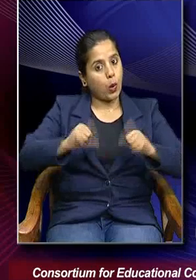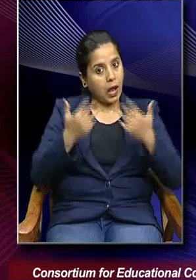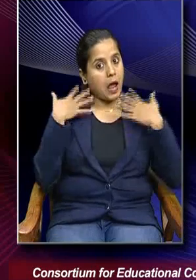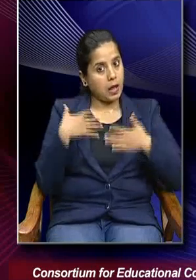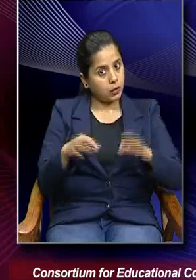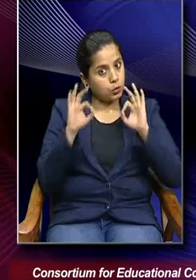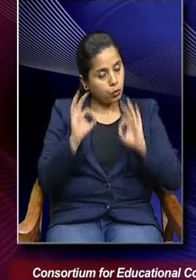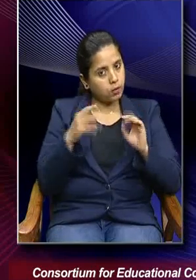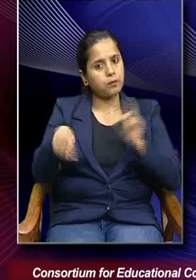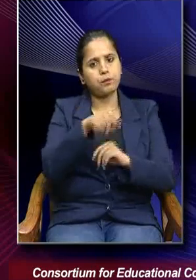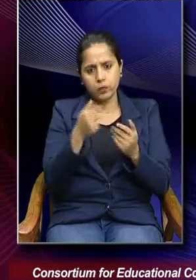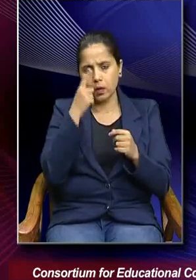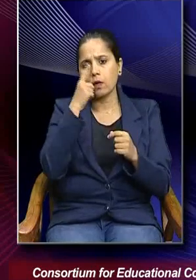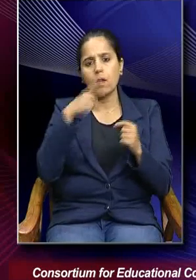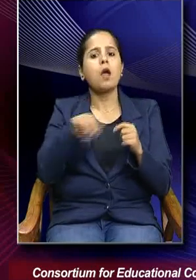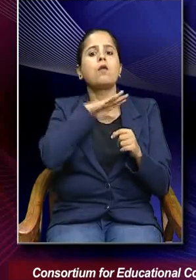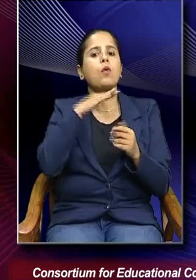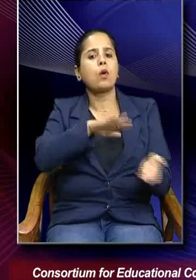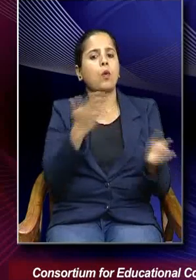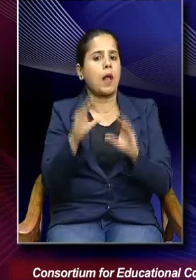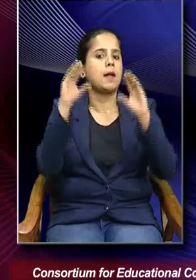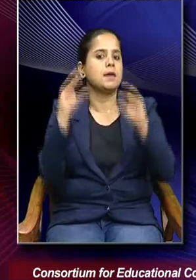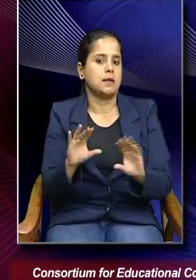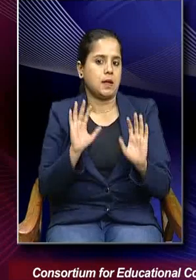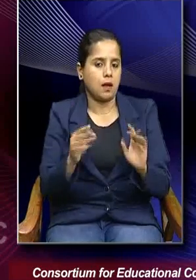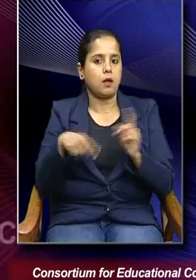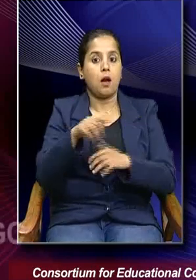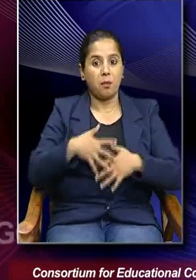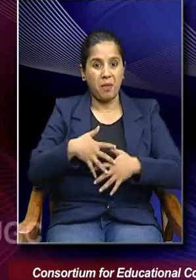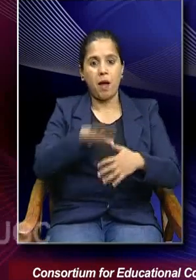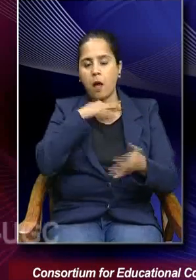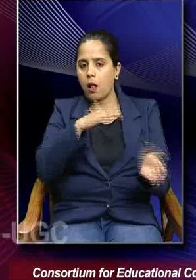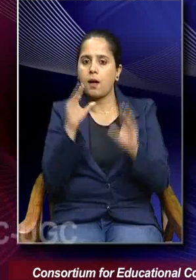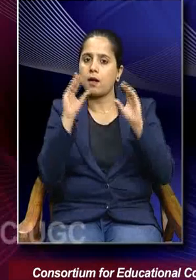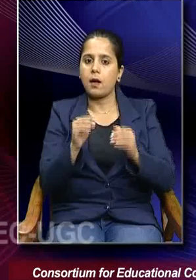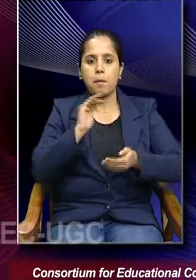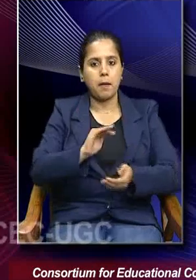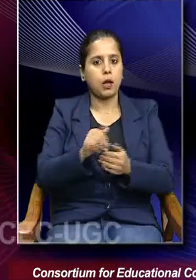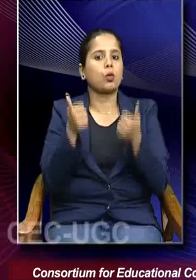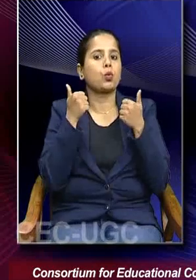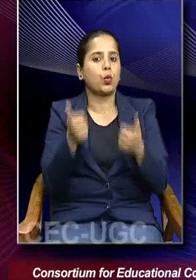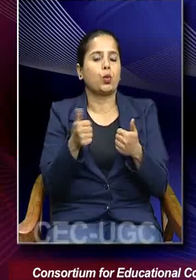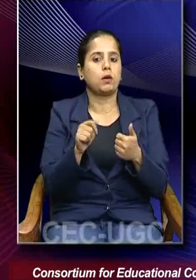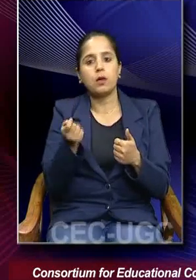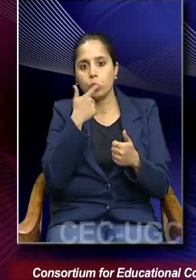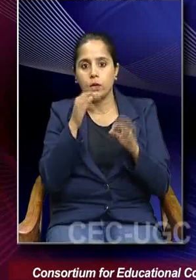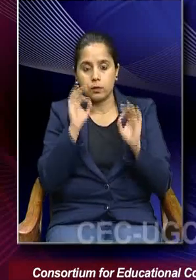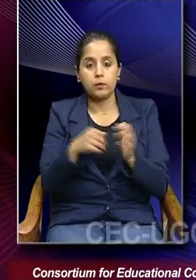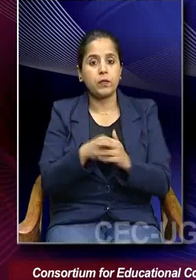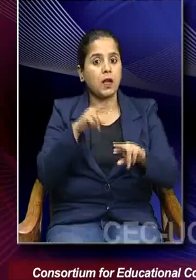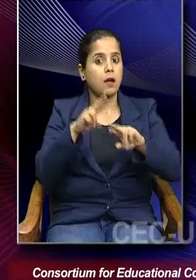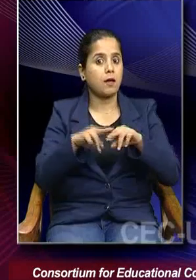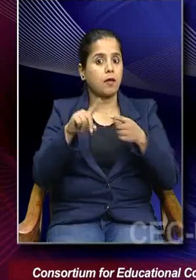the female mortality rate will be less and the birth rate will be good. Fecundity is